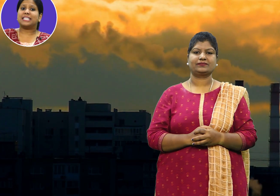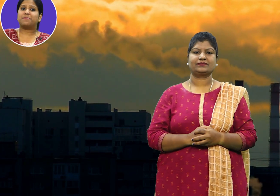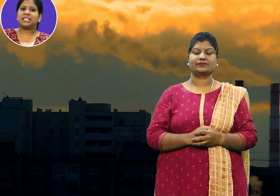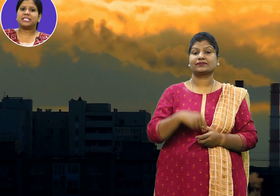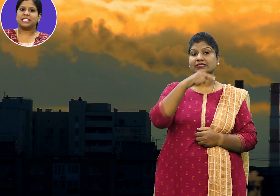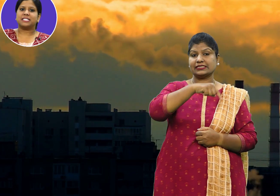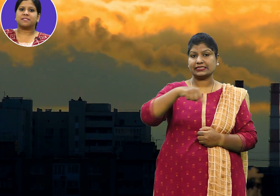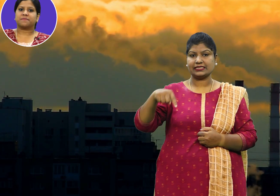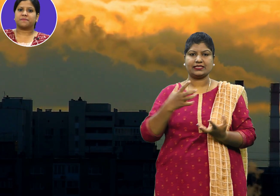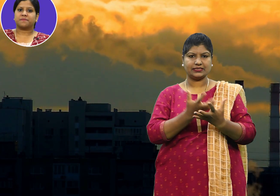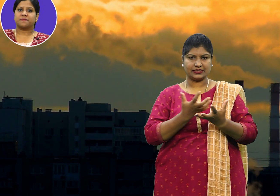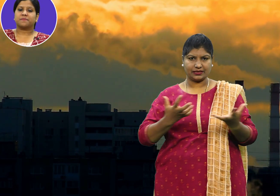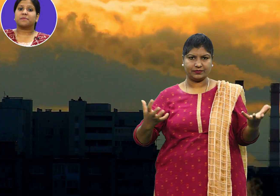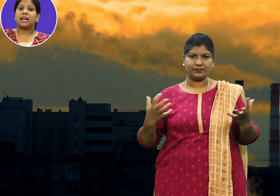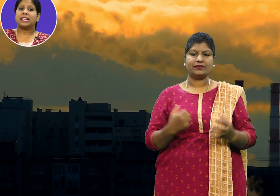These substances